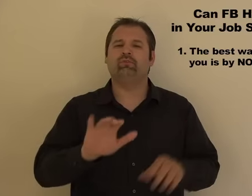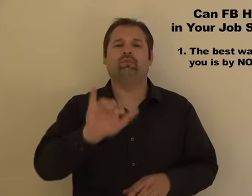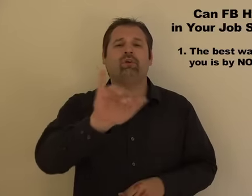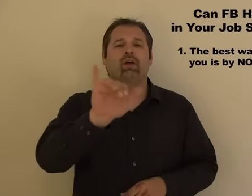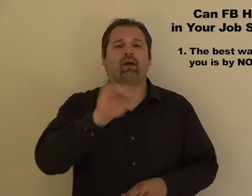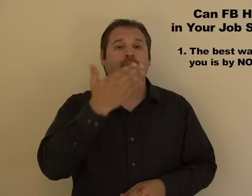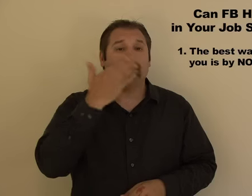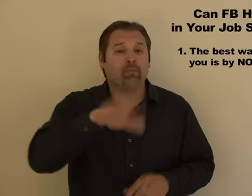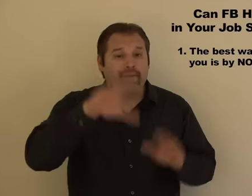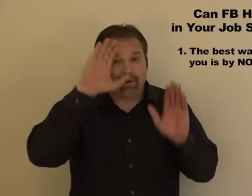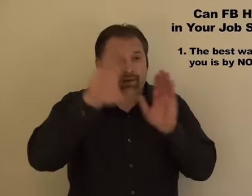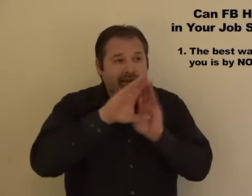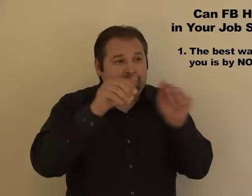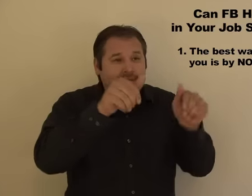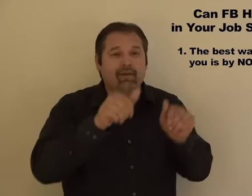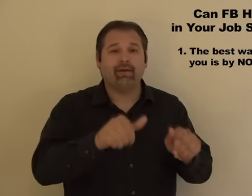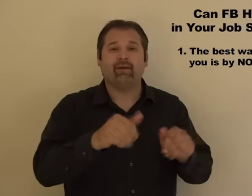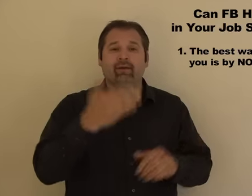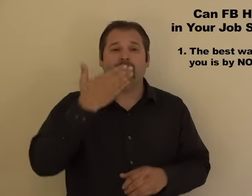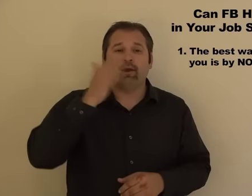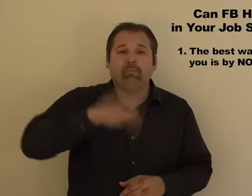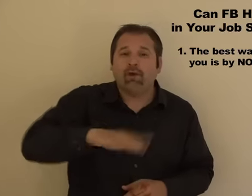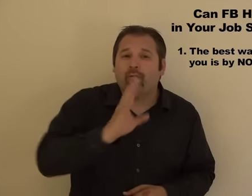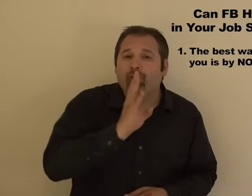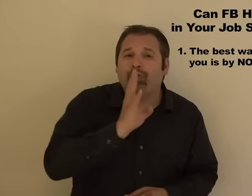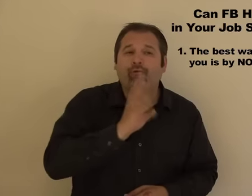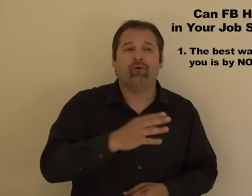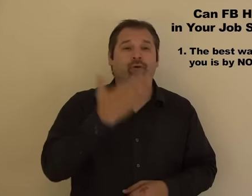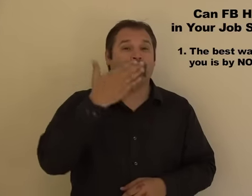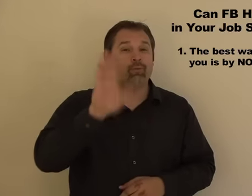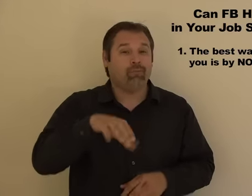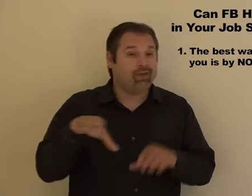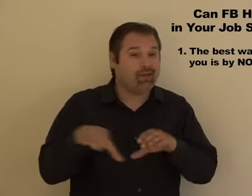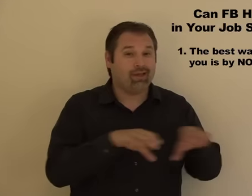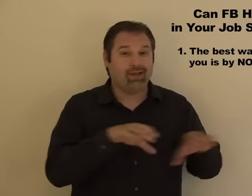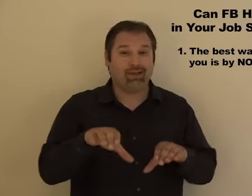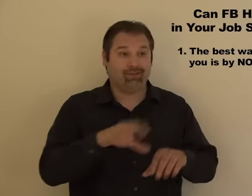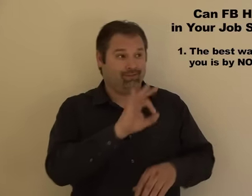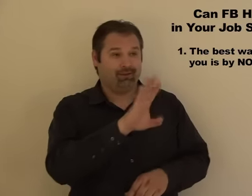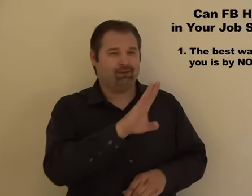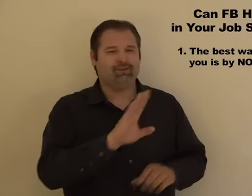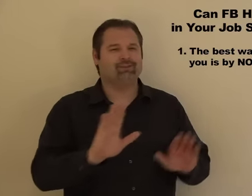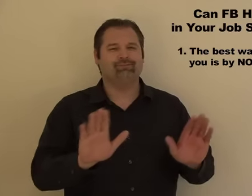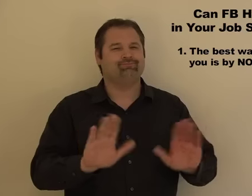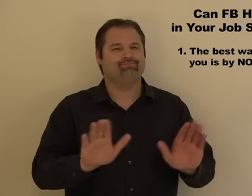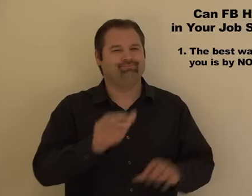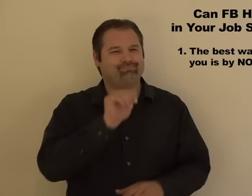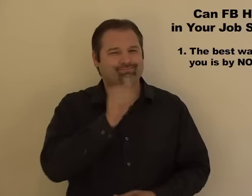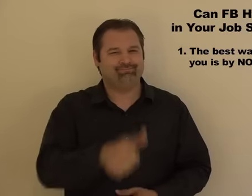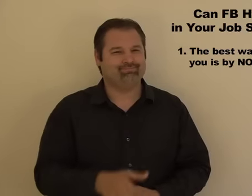Putting up bad photos, obscene language, bad behaviors on Facebook is not